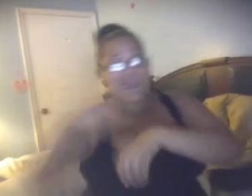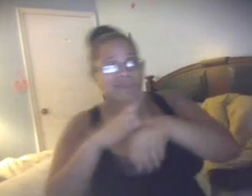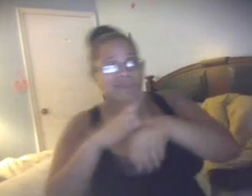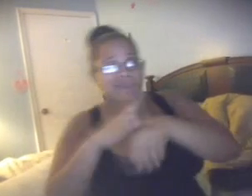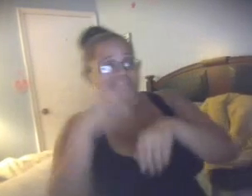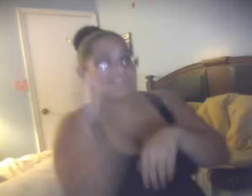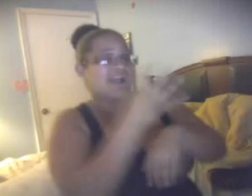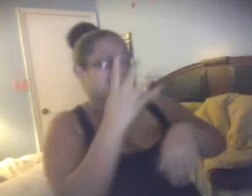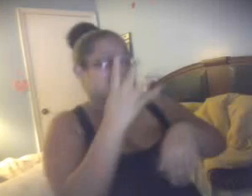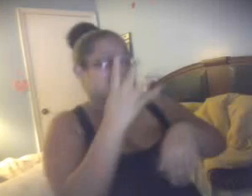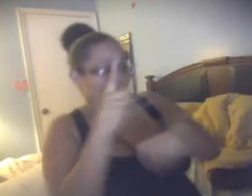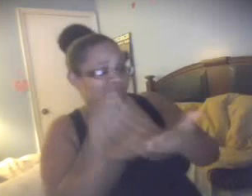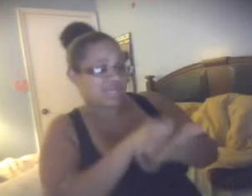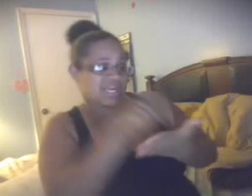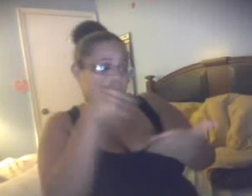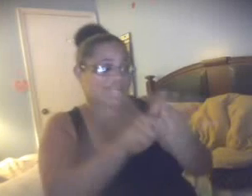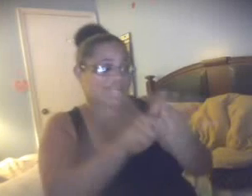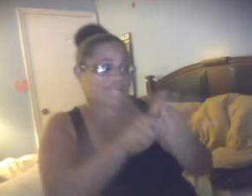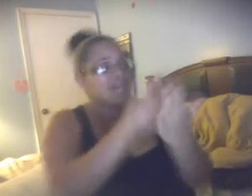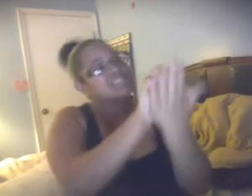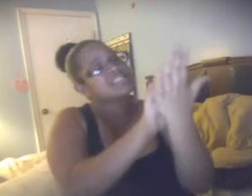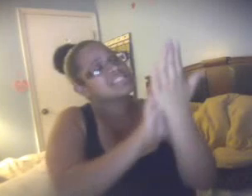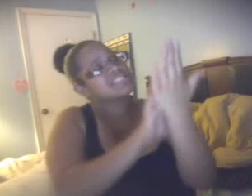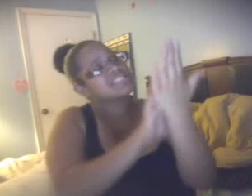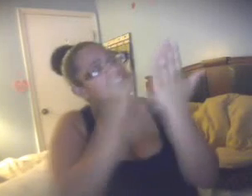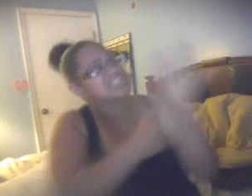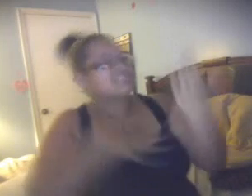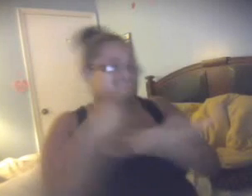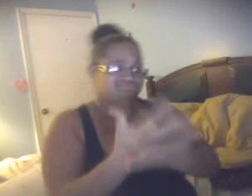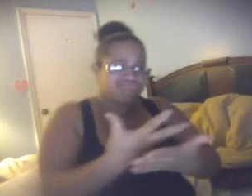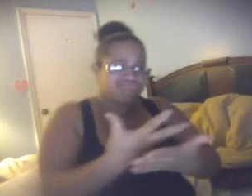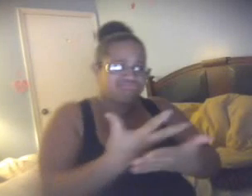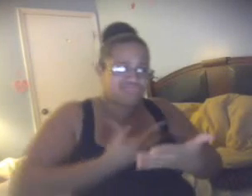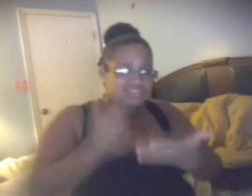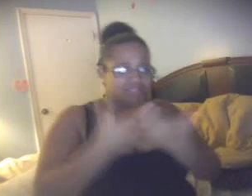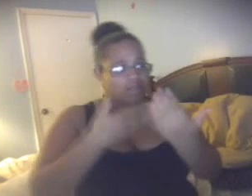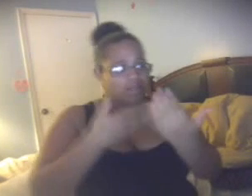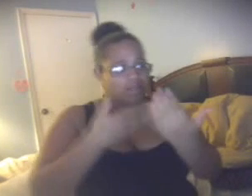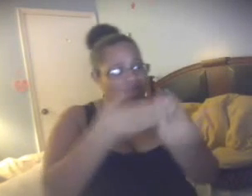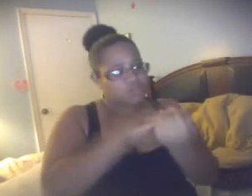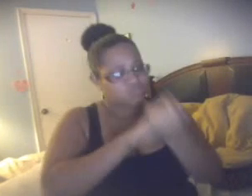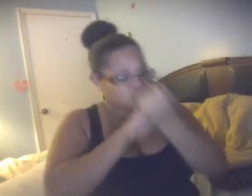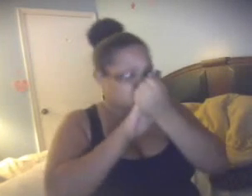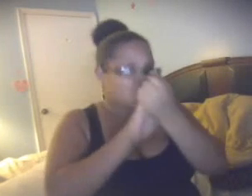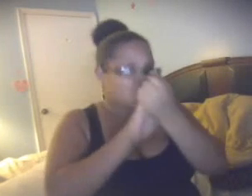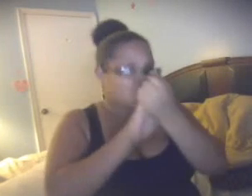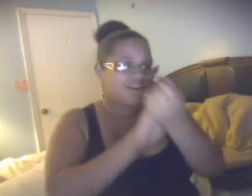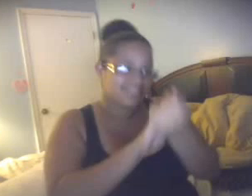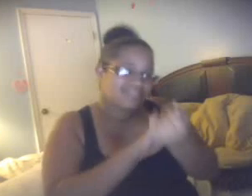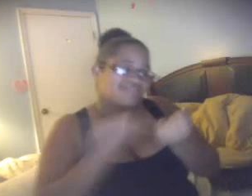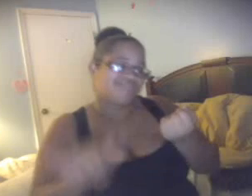sent him a four-page letter, and I enclosed it with a